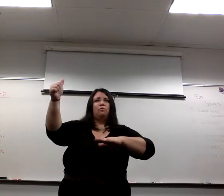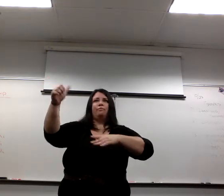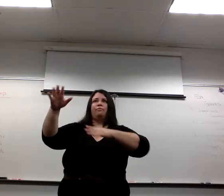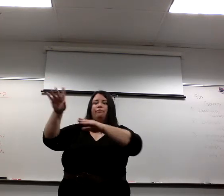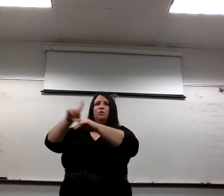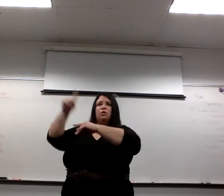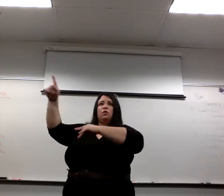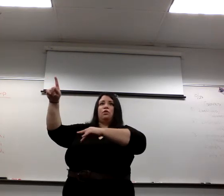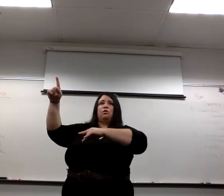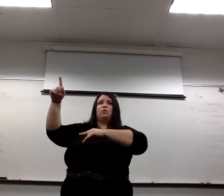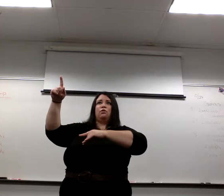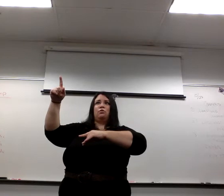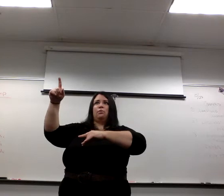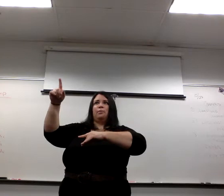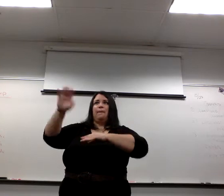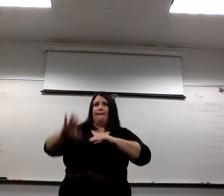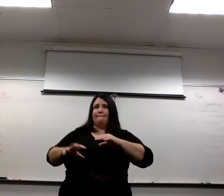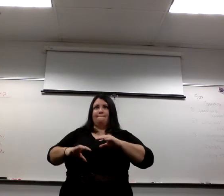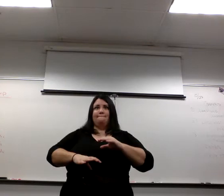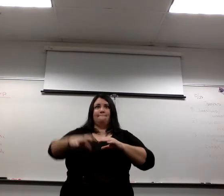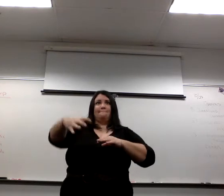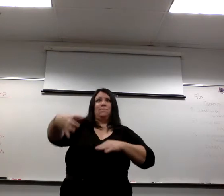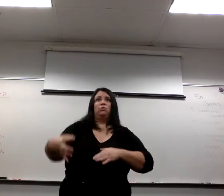tall Buddha statue, it looked like.